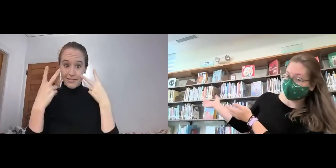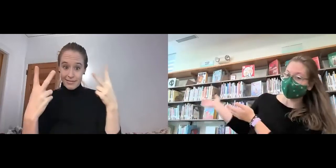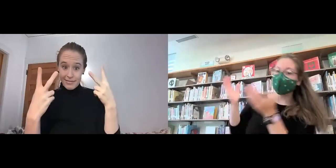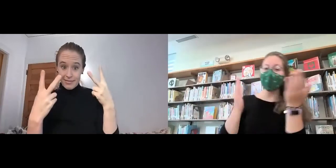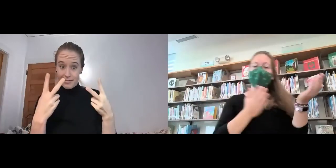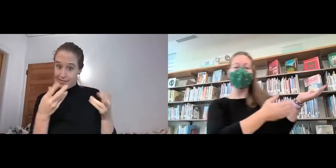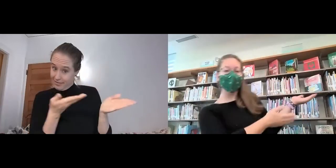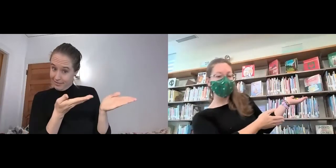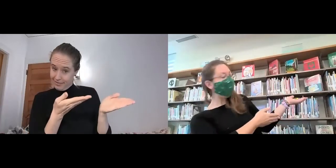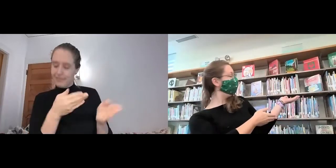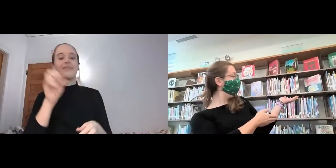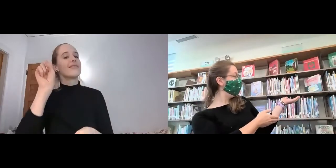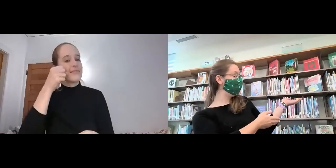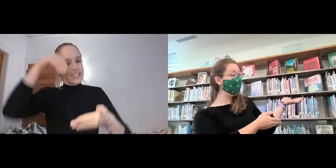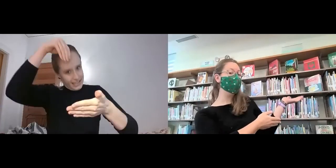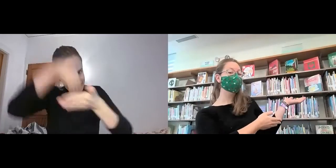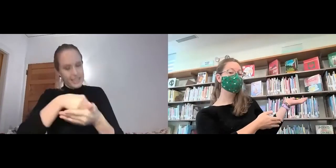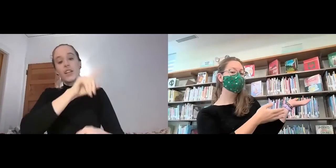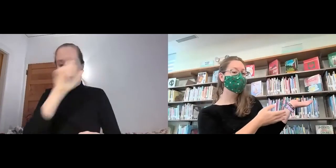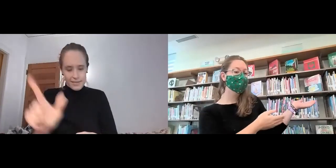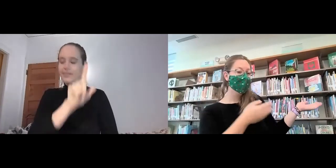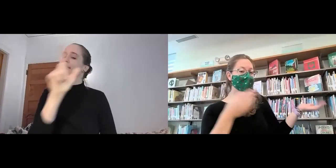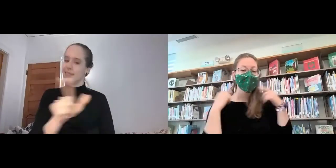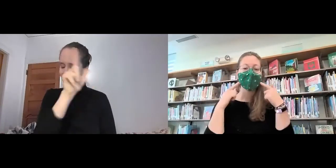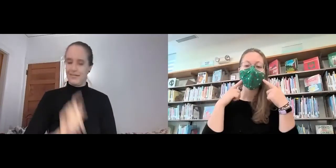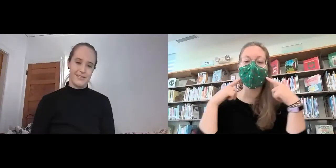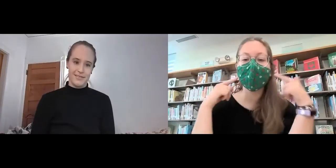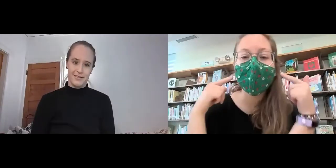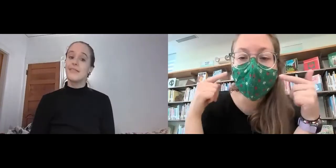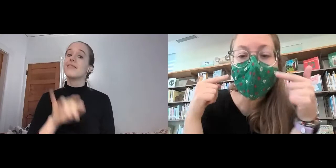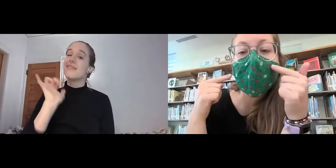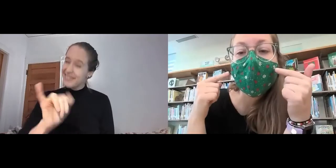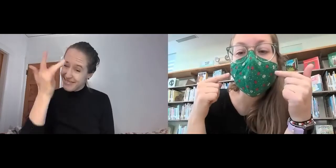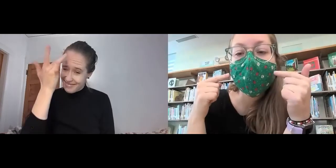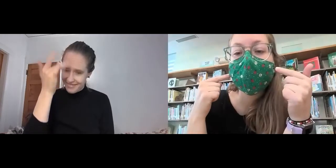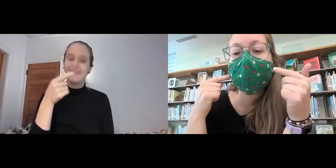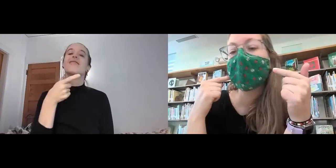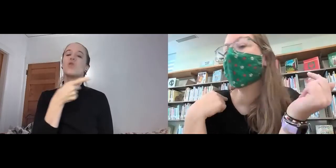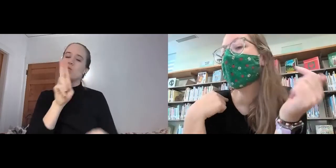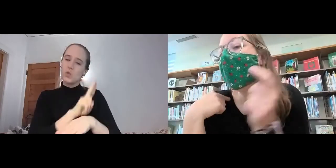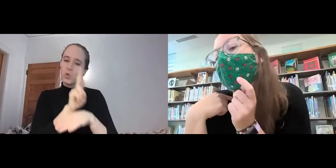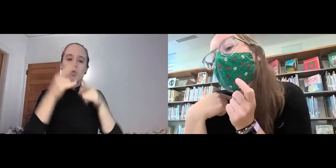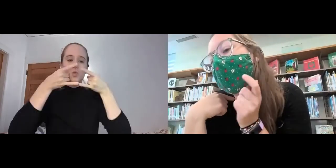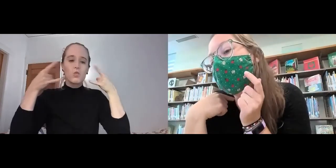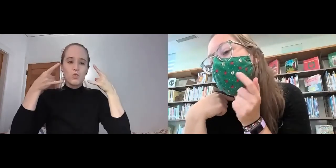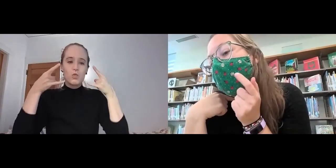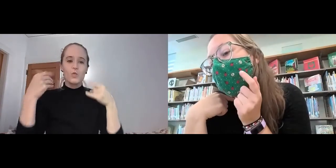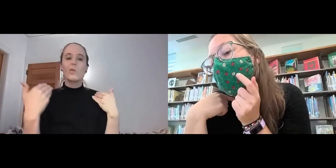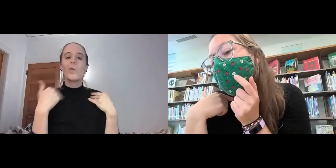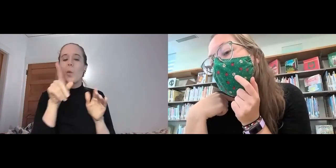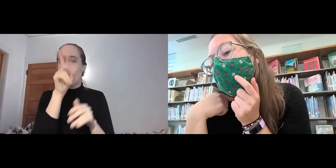see, I'm at the library. So I'm wearing my mask. It